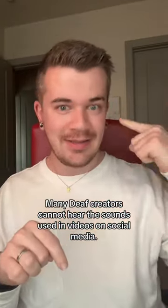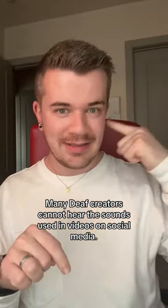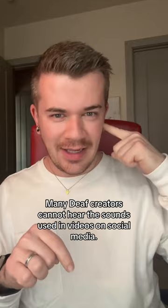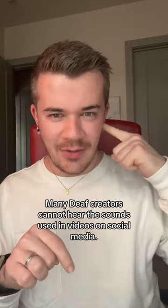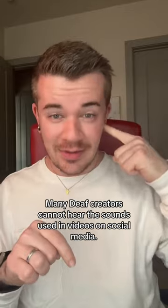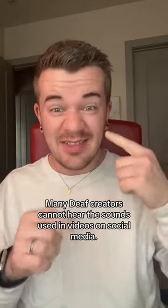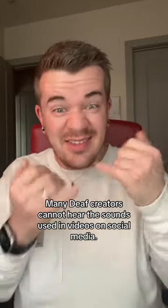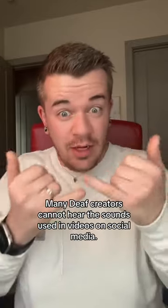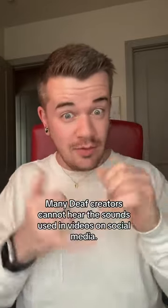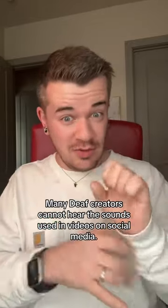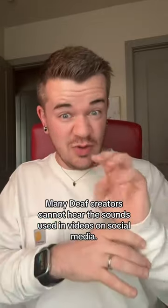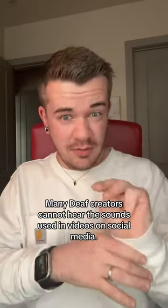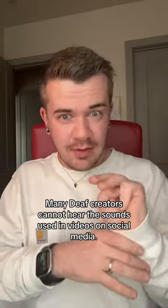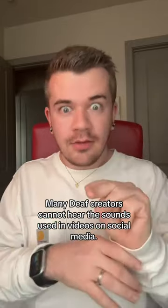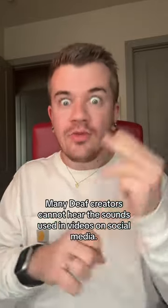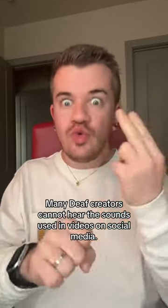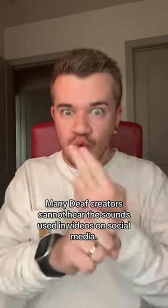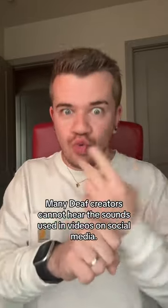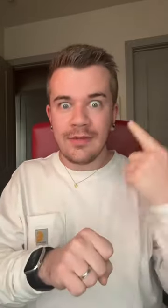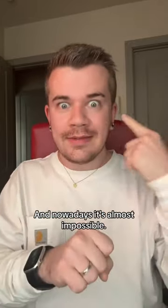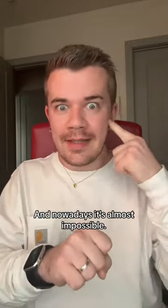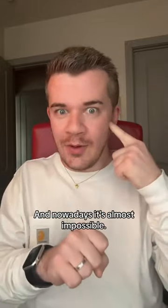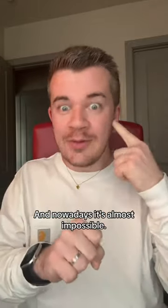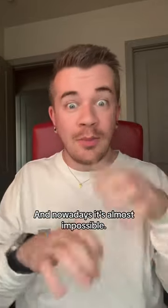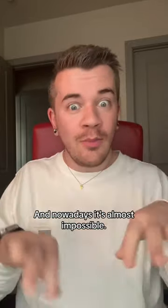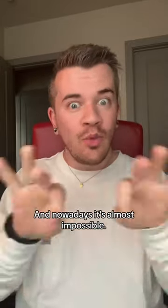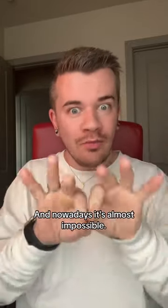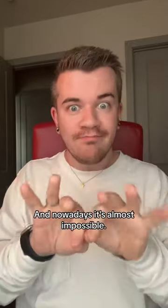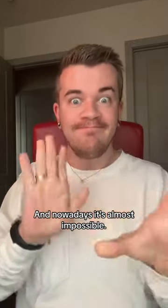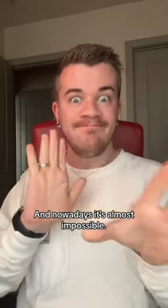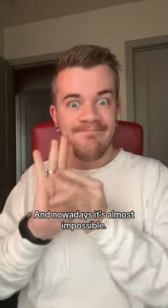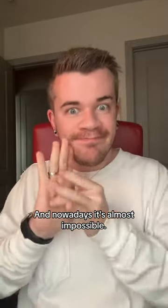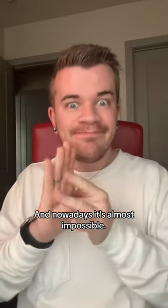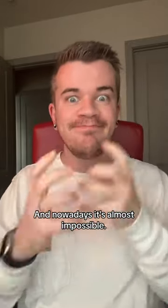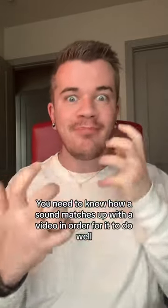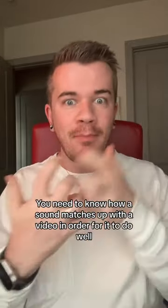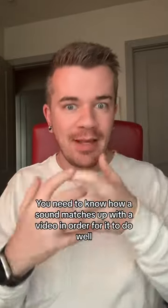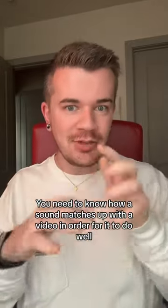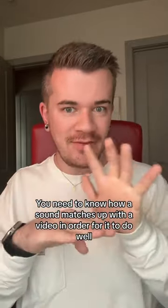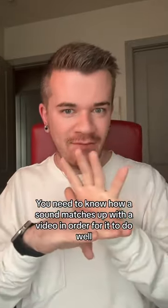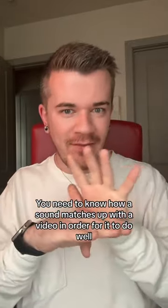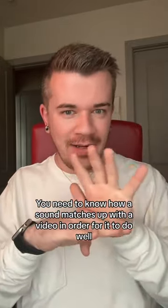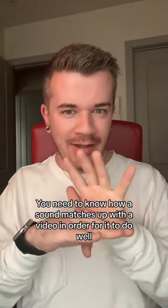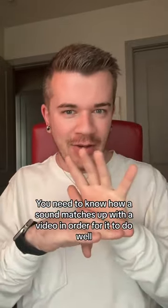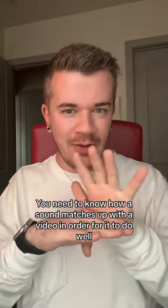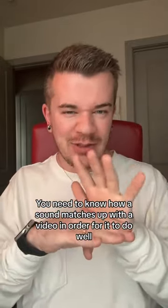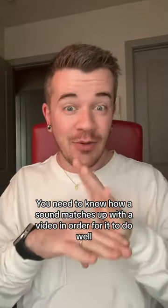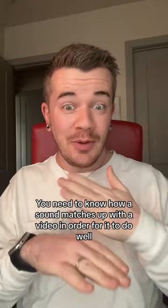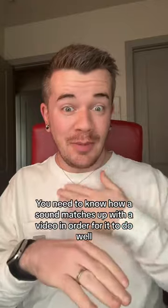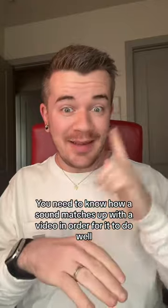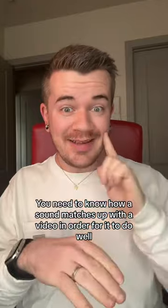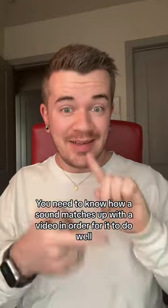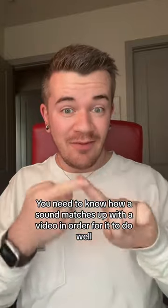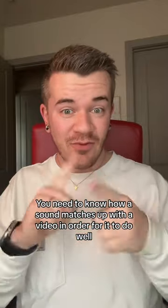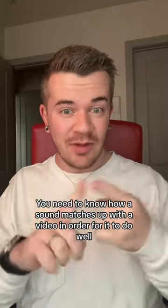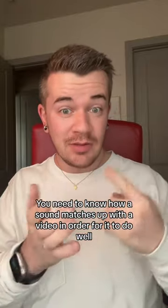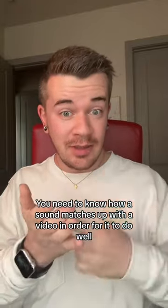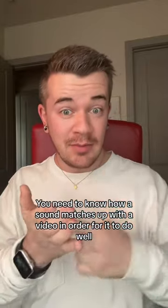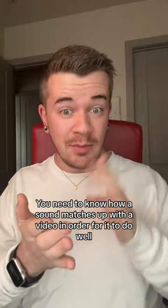sounds used in videos on social media. And nowadays, it's almost impossible. You need to know how a sound matches up with a video in order for it to do well.